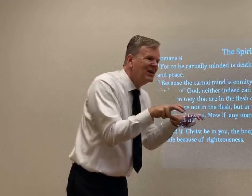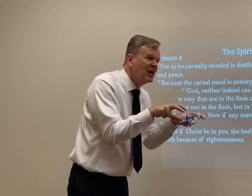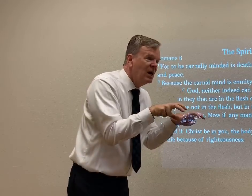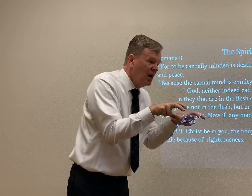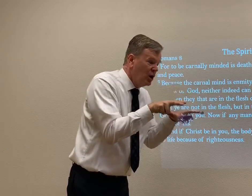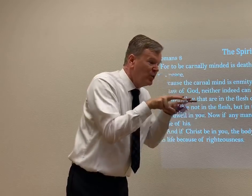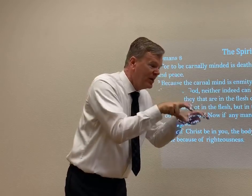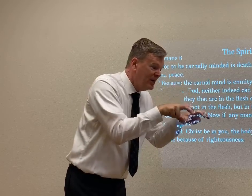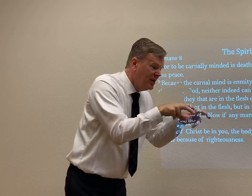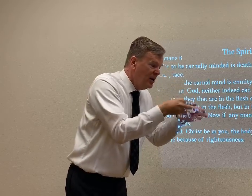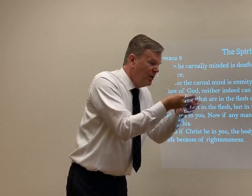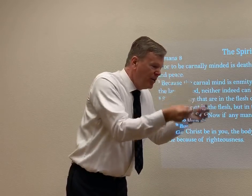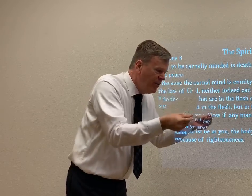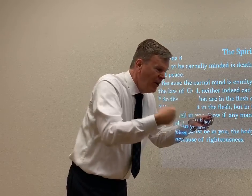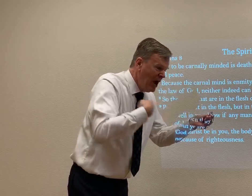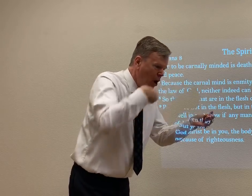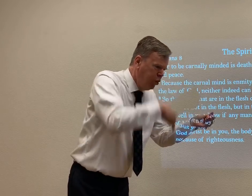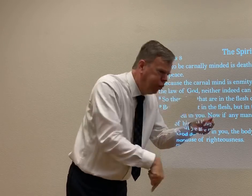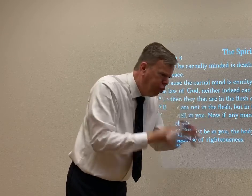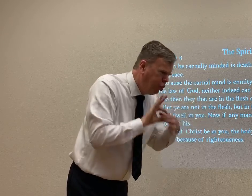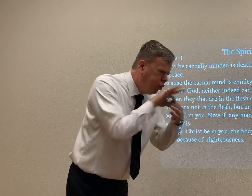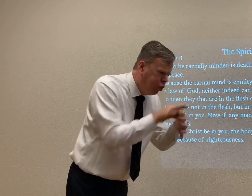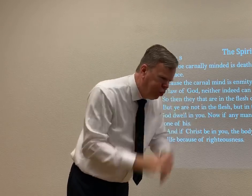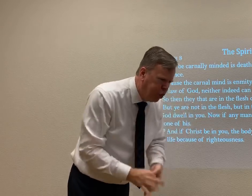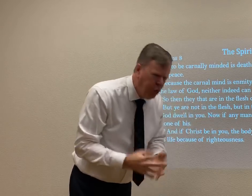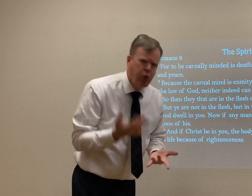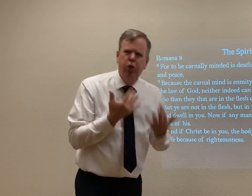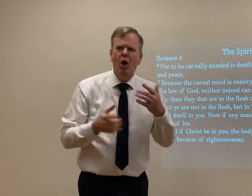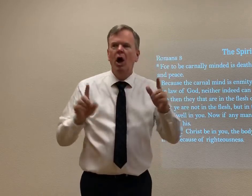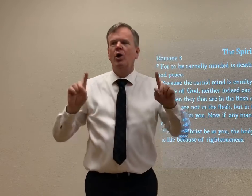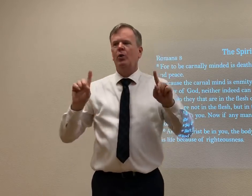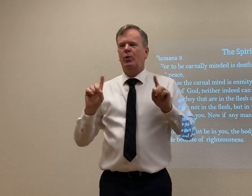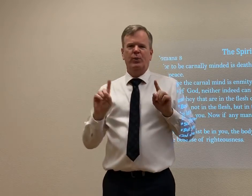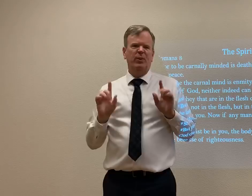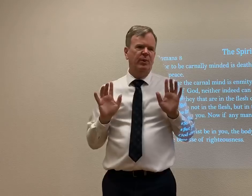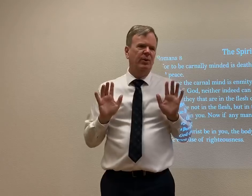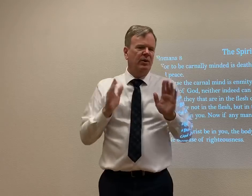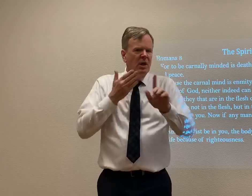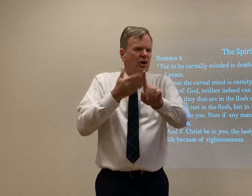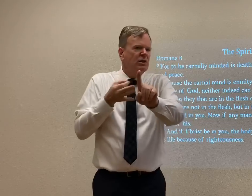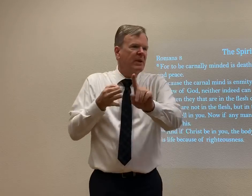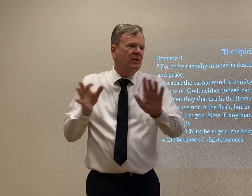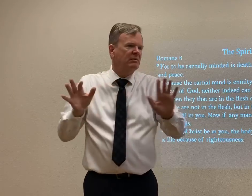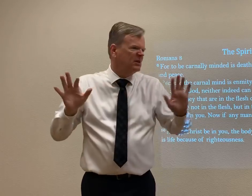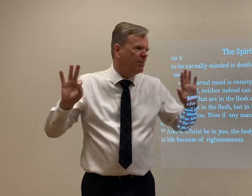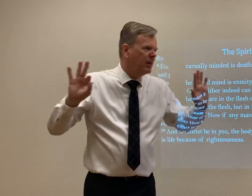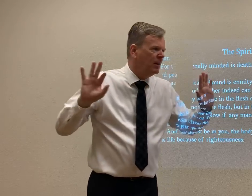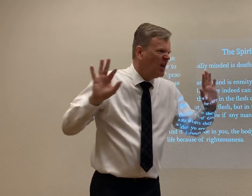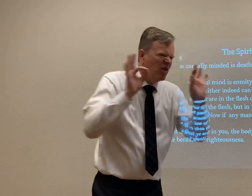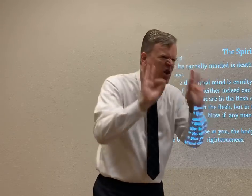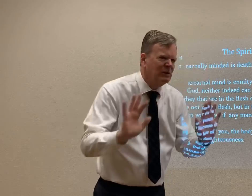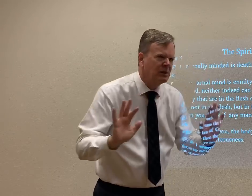So why be greedy for the things that mean nothing? When it passes away, I'll pass away with it. That's a good explanation.